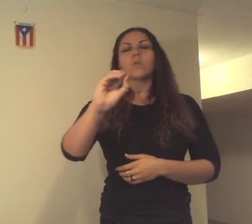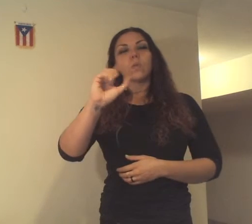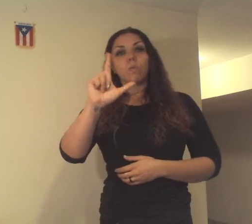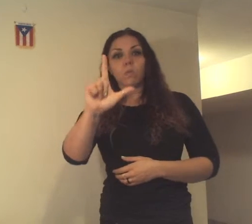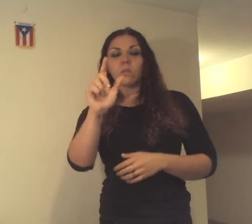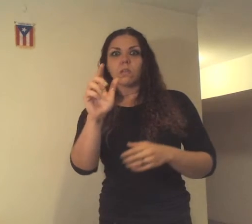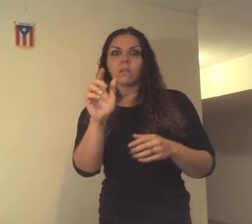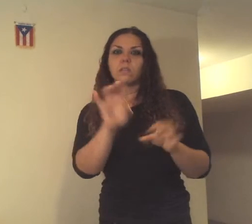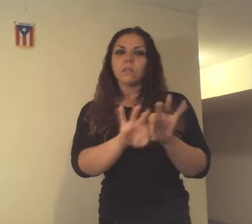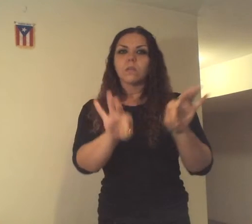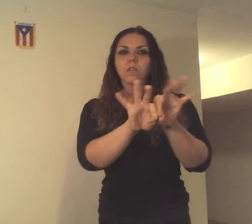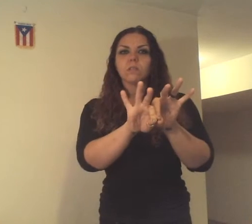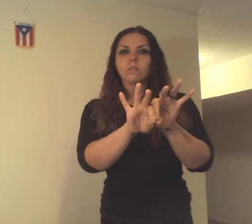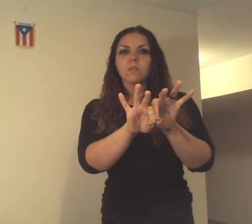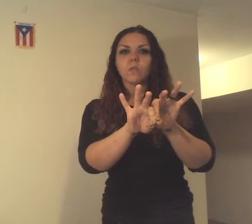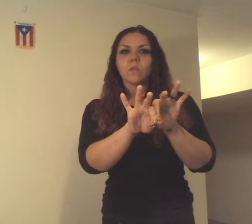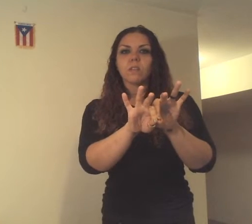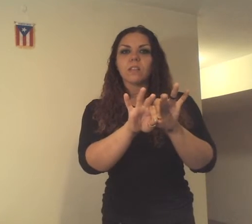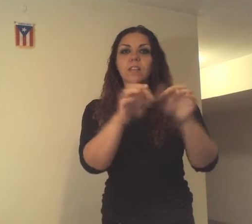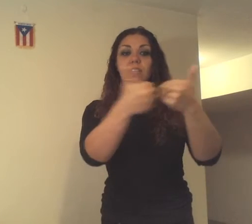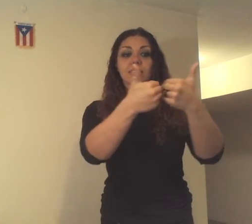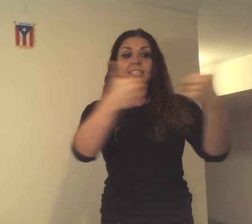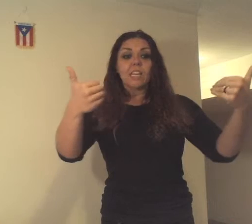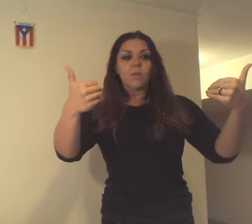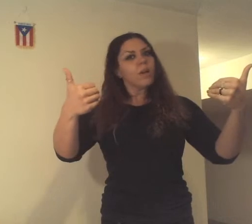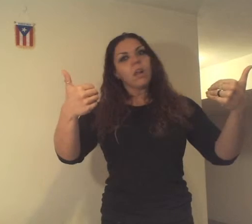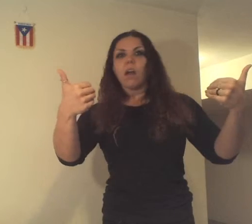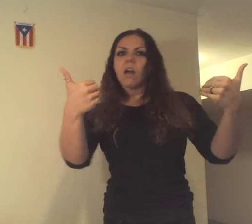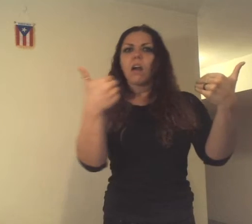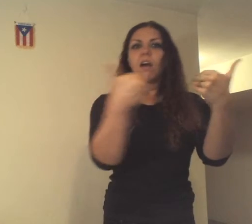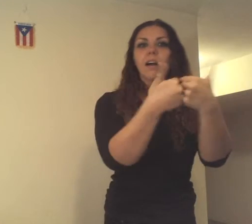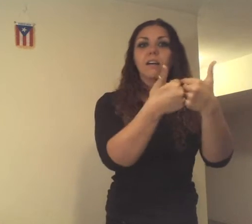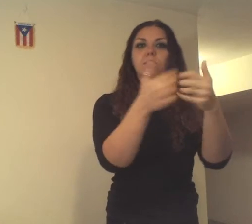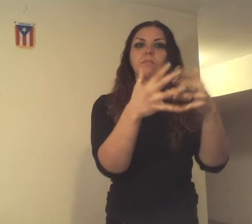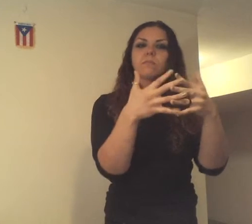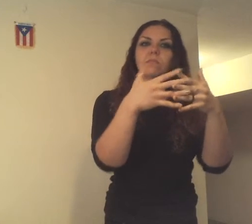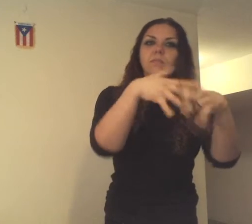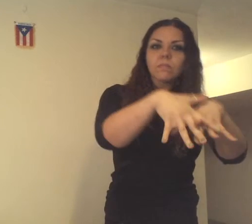to talk to people, to demand that people work on translation.